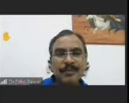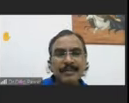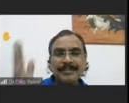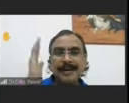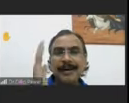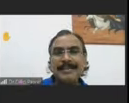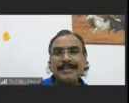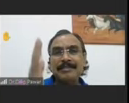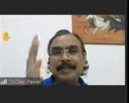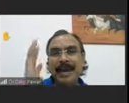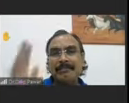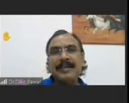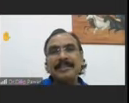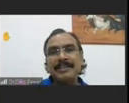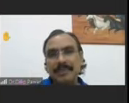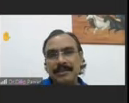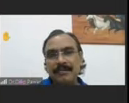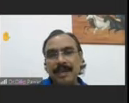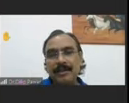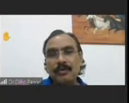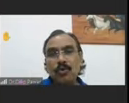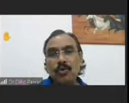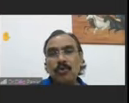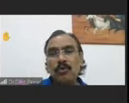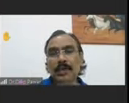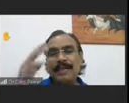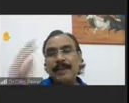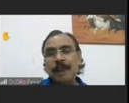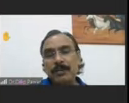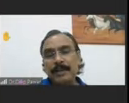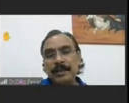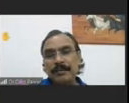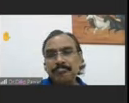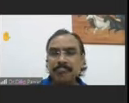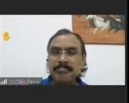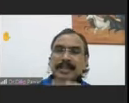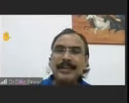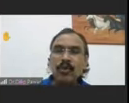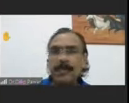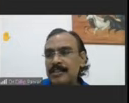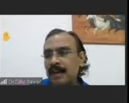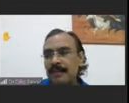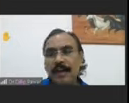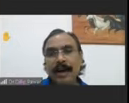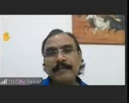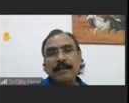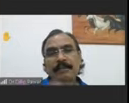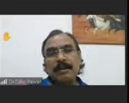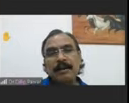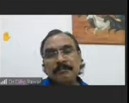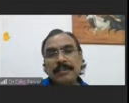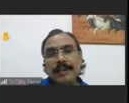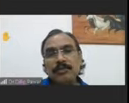early diagnosis, early treatment, and managing the patient. So even some hospitals, they were robust enough, and